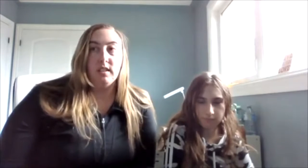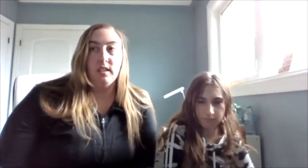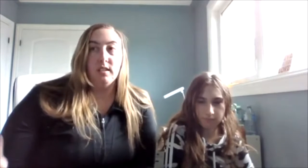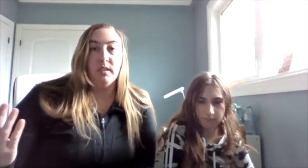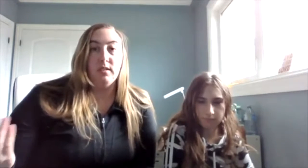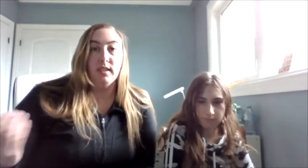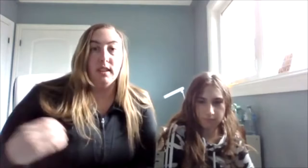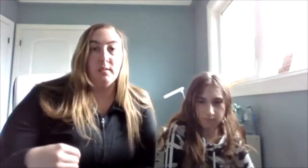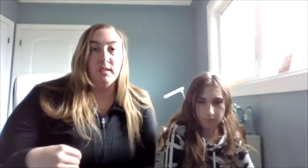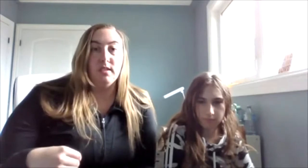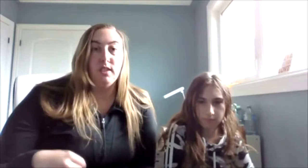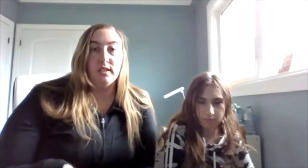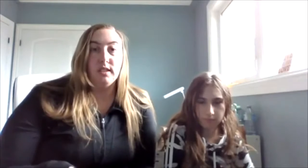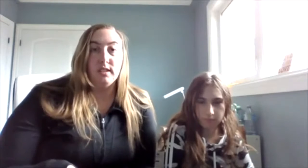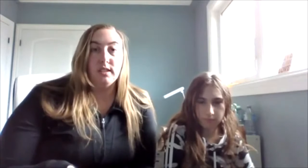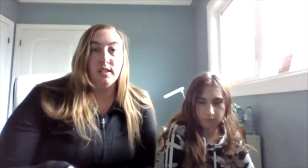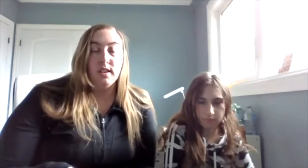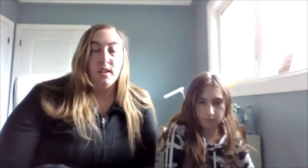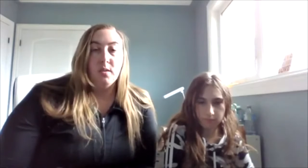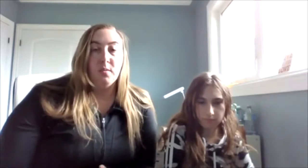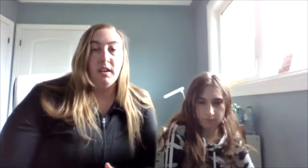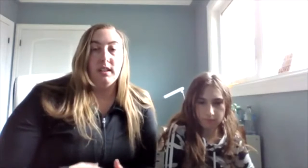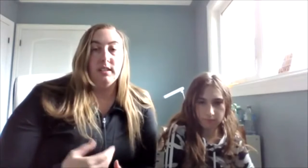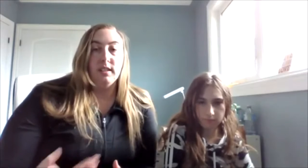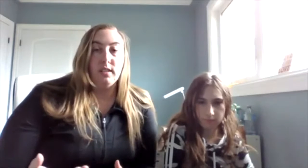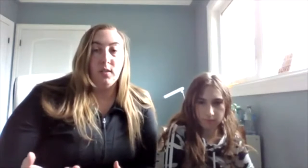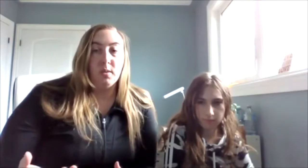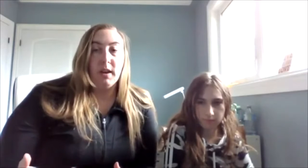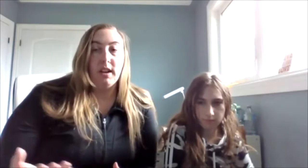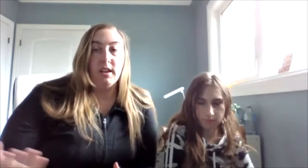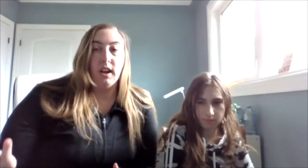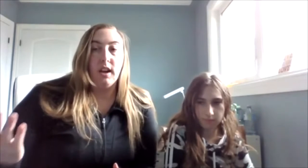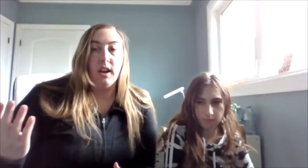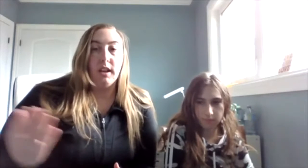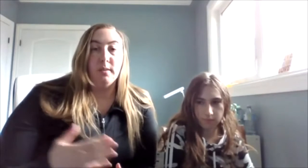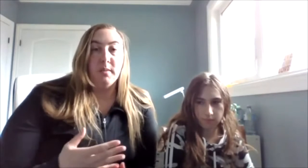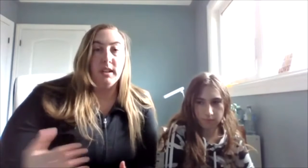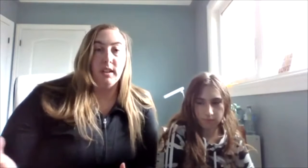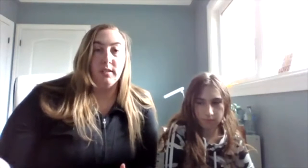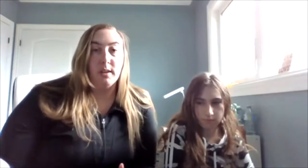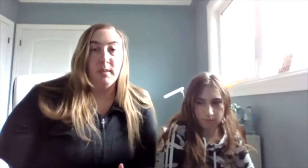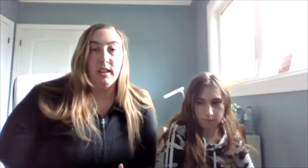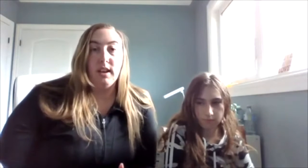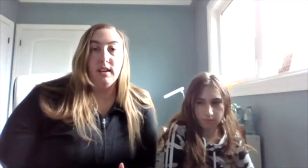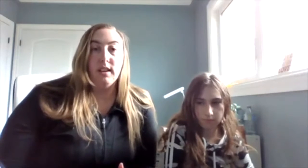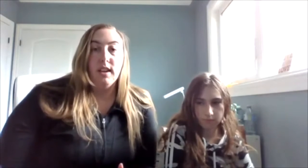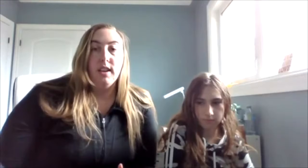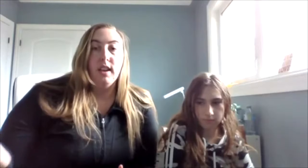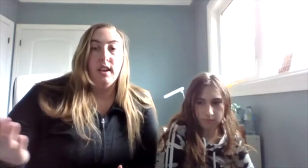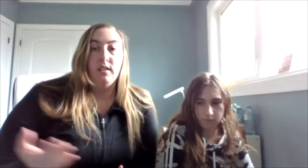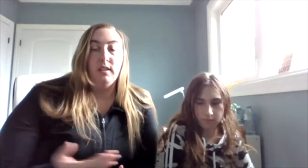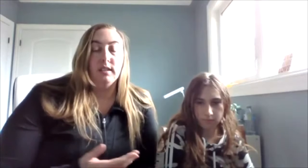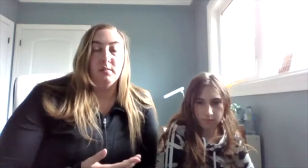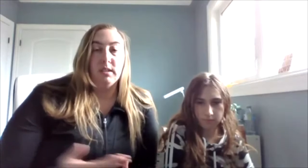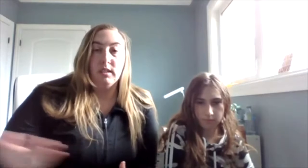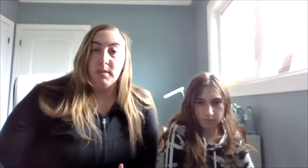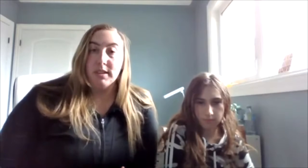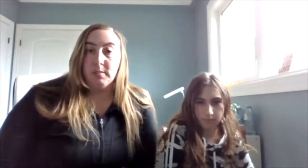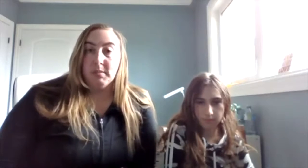doesn't really do the language justice. Whereas in this format, I can break it down line by line, and you guys can watch it as many times as you